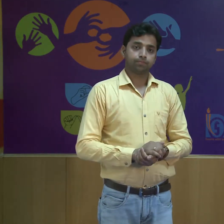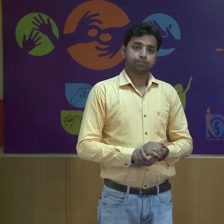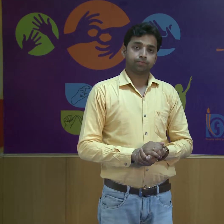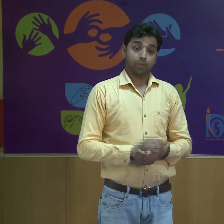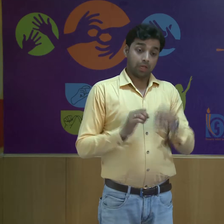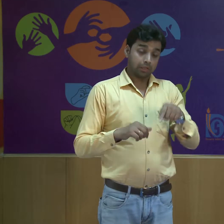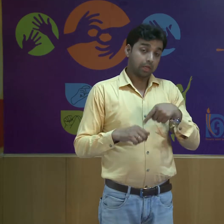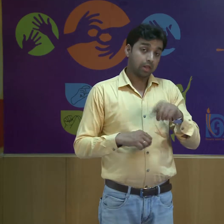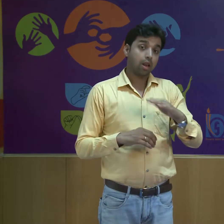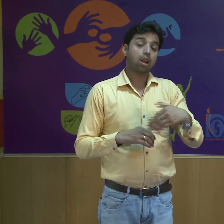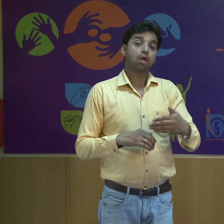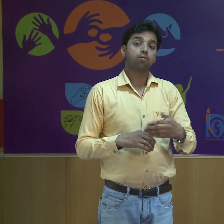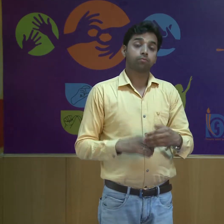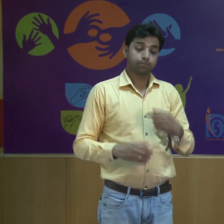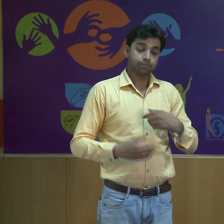This led to the birth of